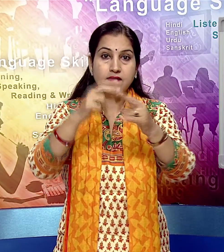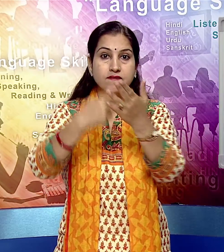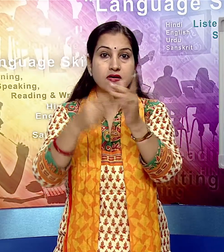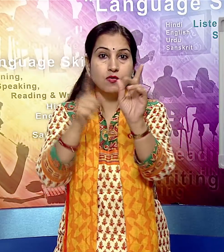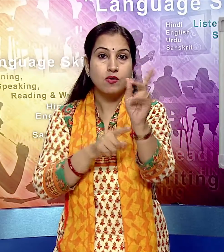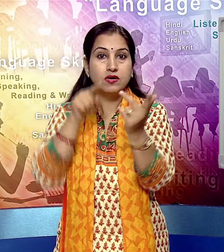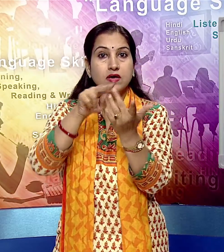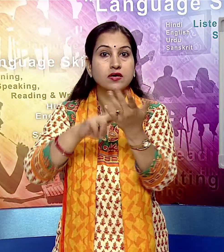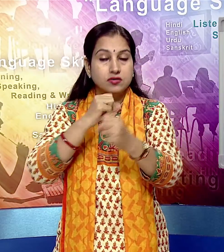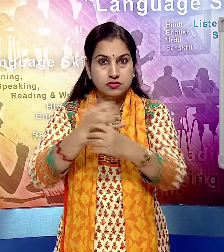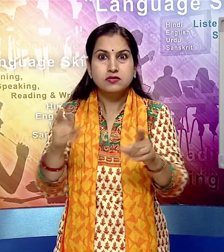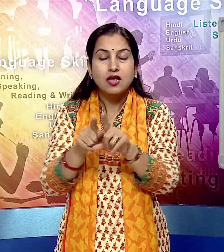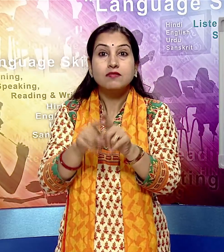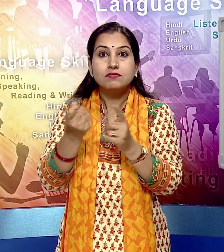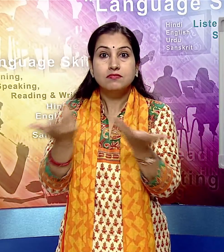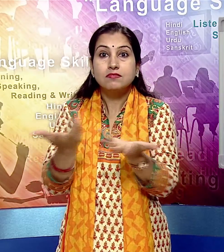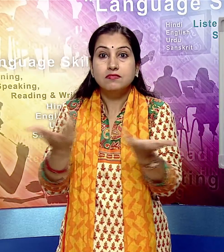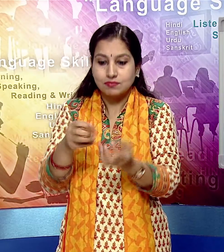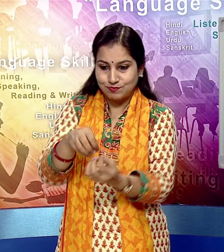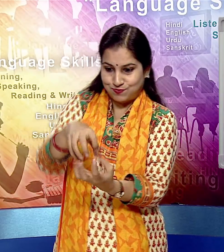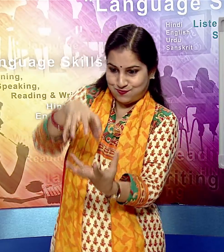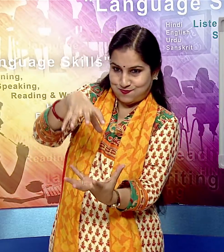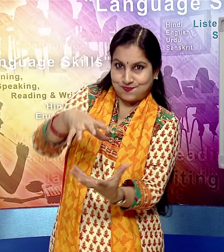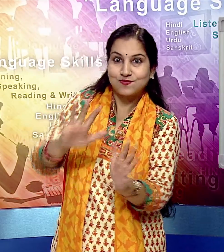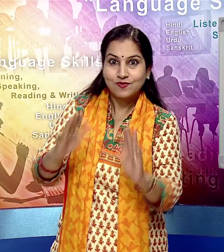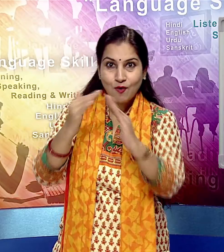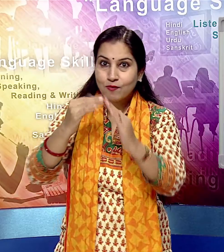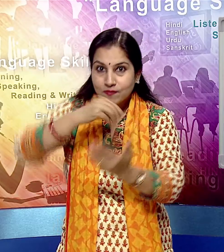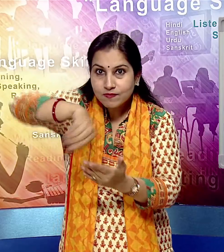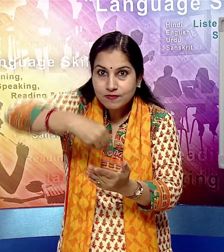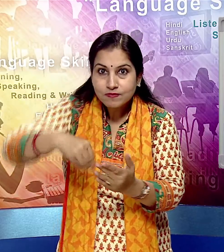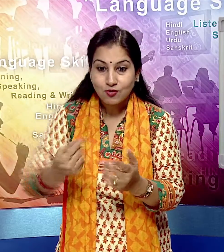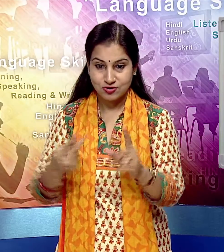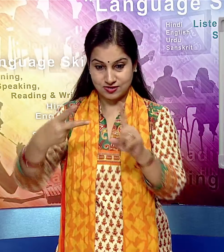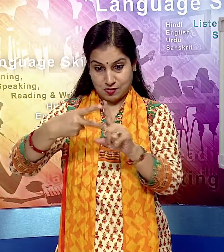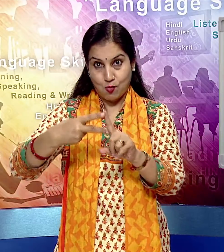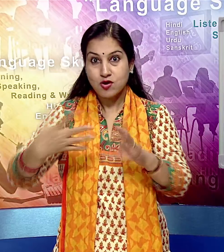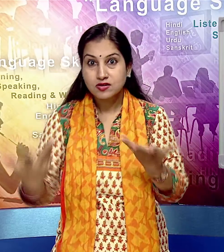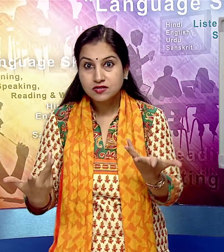Like you cook puris, samosa, pakode.